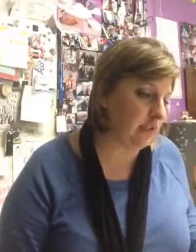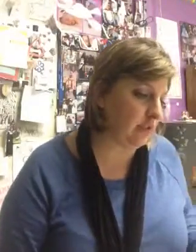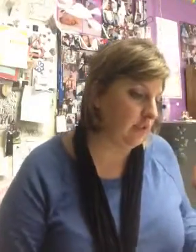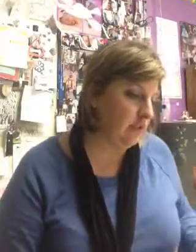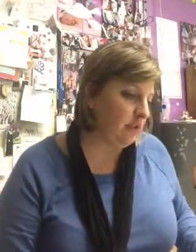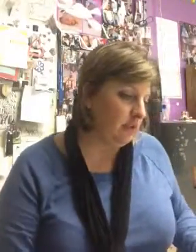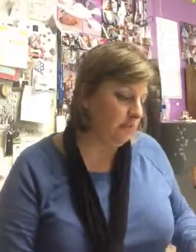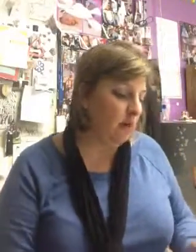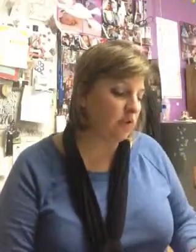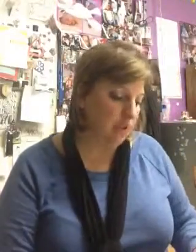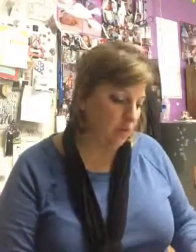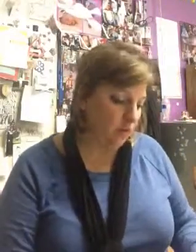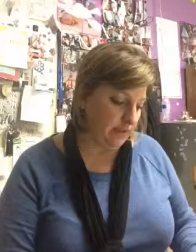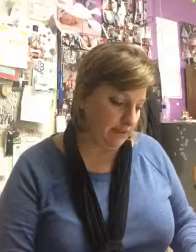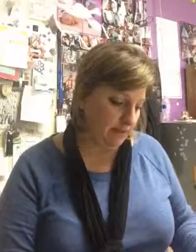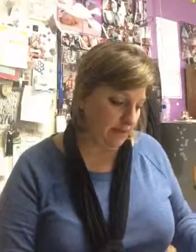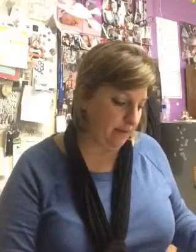oldest, most and oldest, okay?